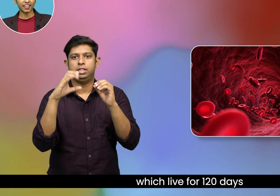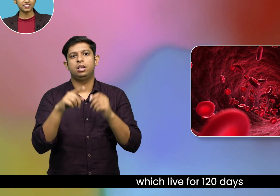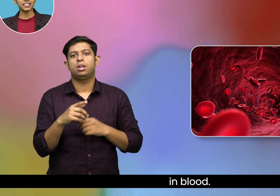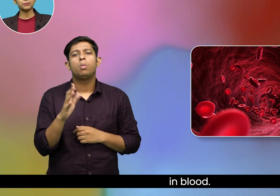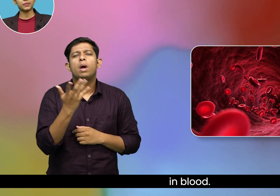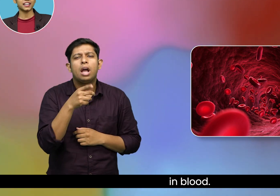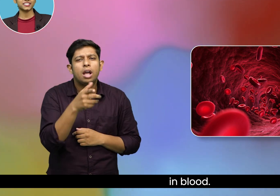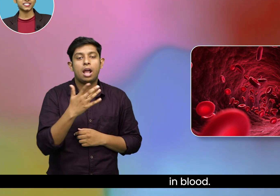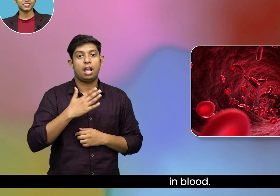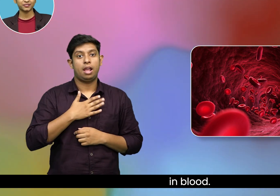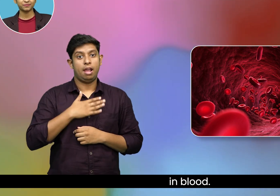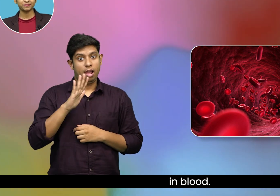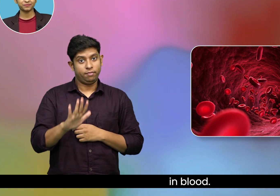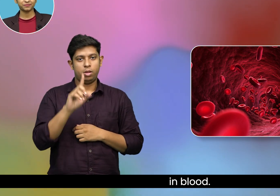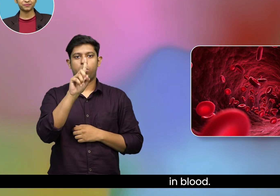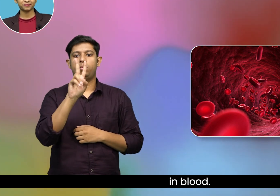120 days in blood.